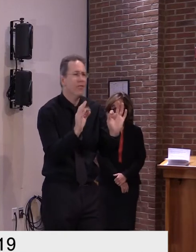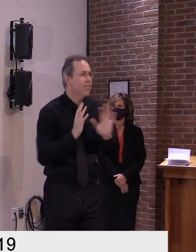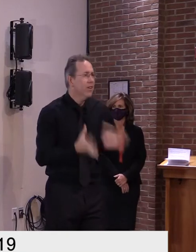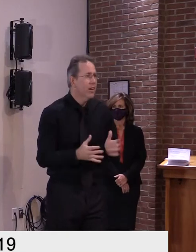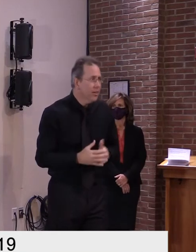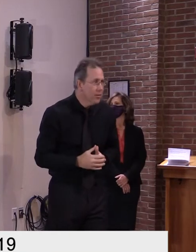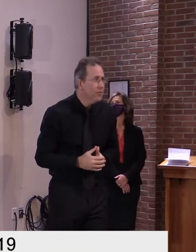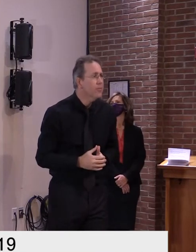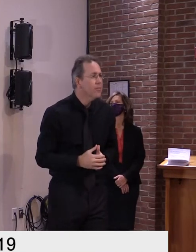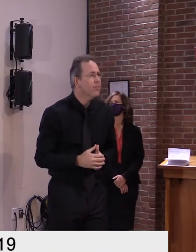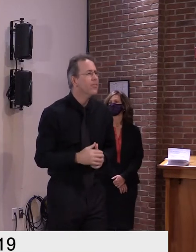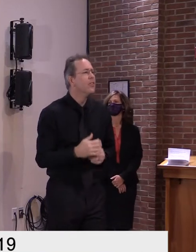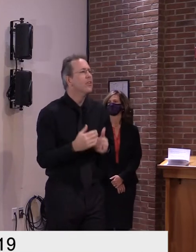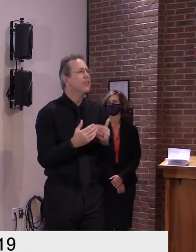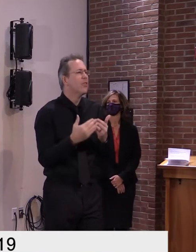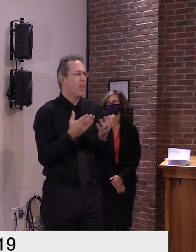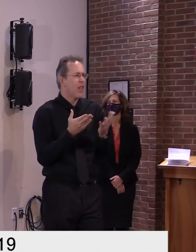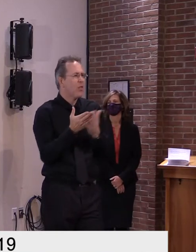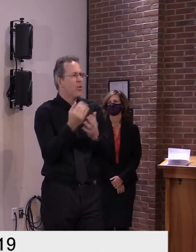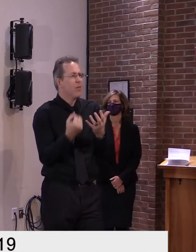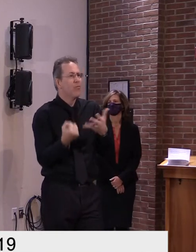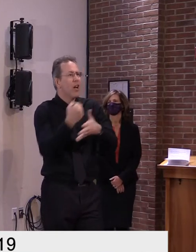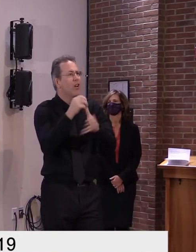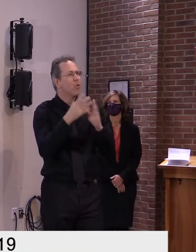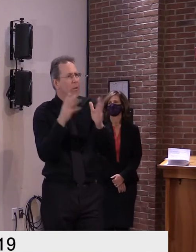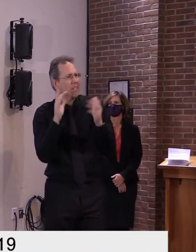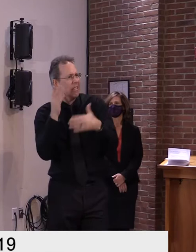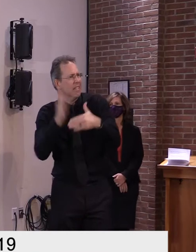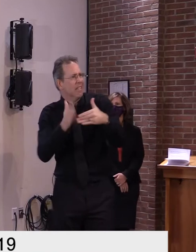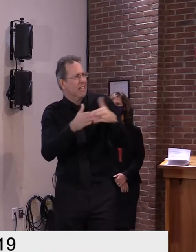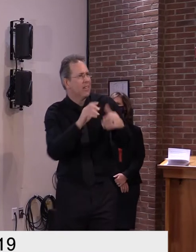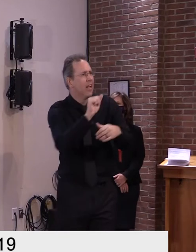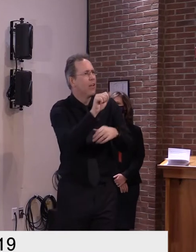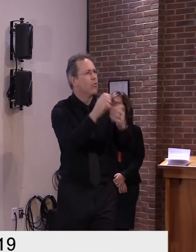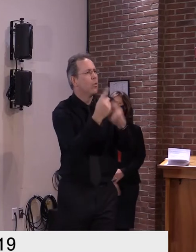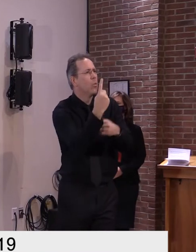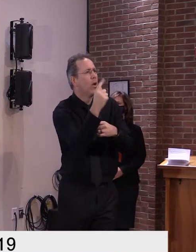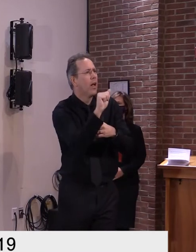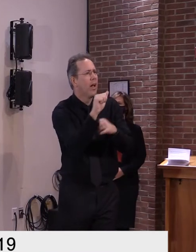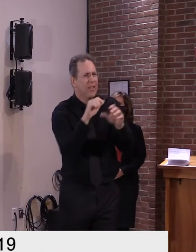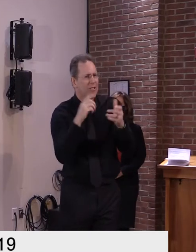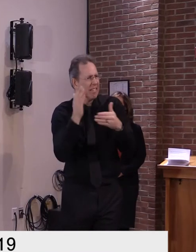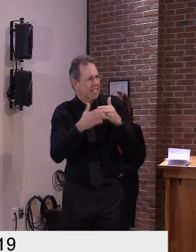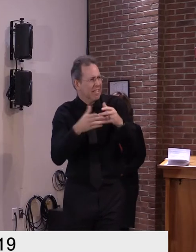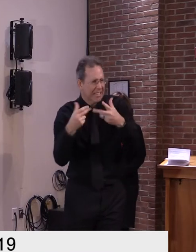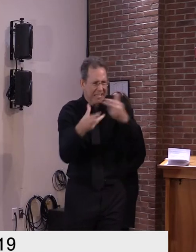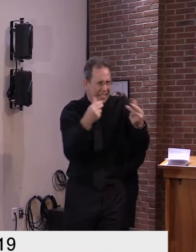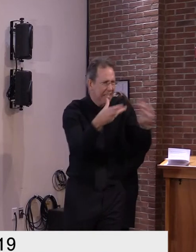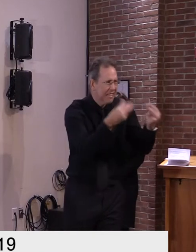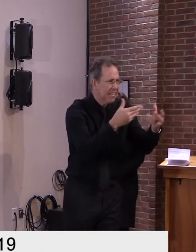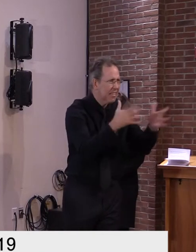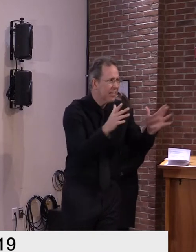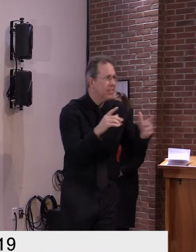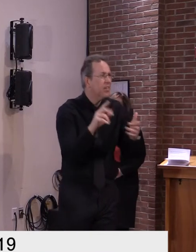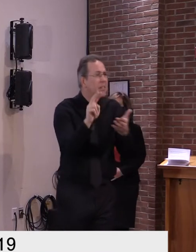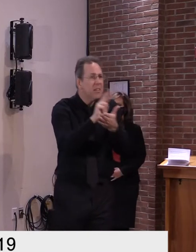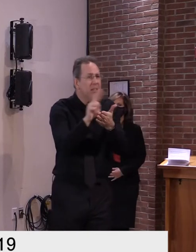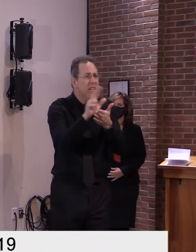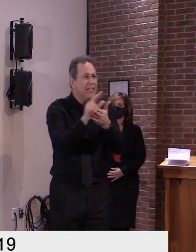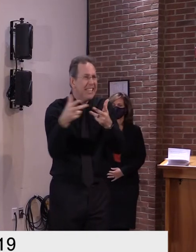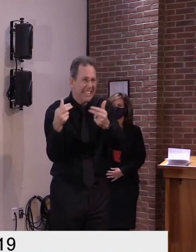the priority group 1A is going to take enough weeks that if this shortens it by a day or what have you, that's wonderful,